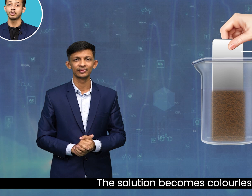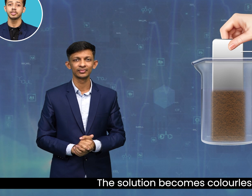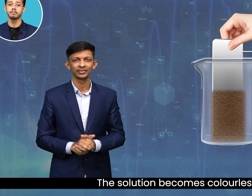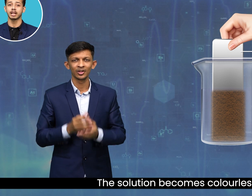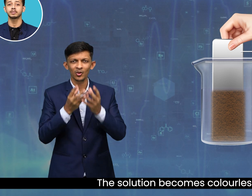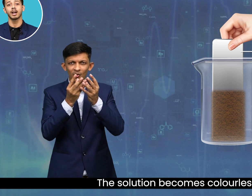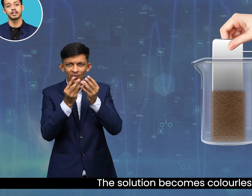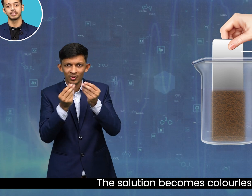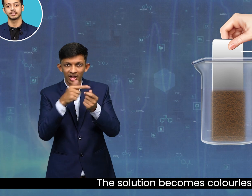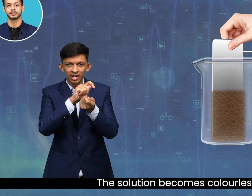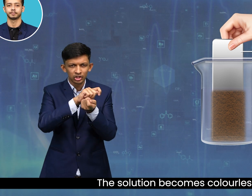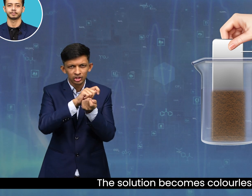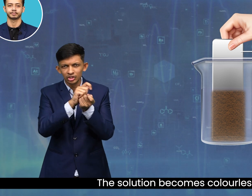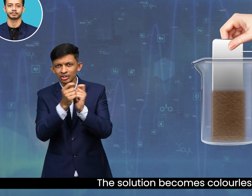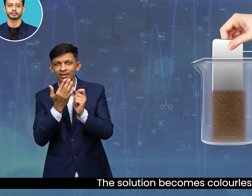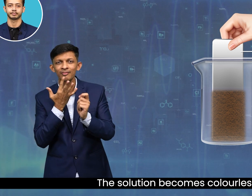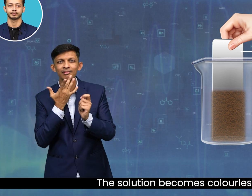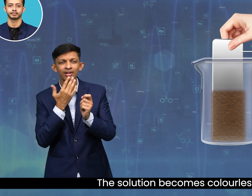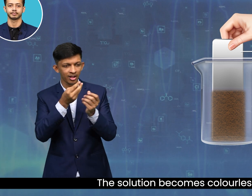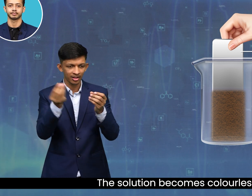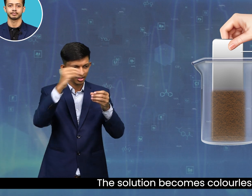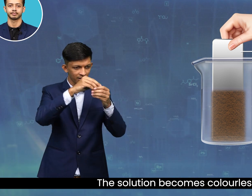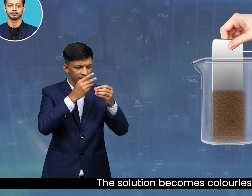This solution becomes colorless.